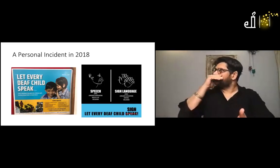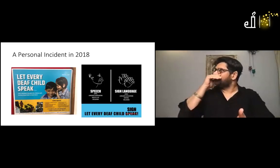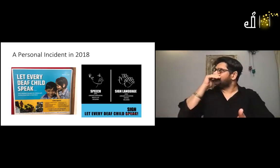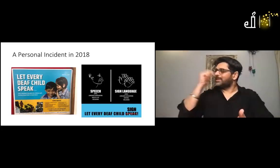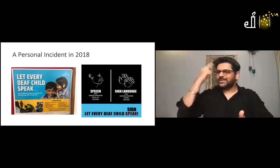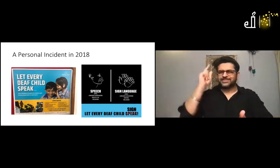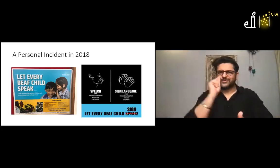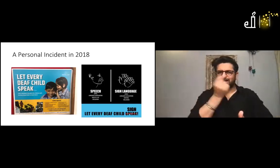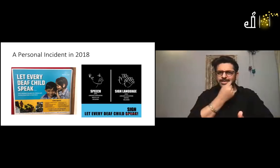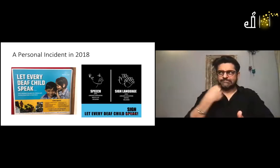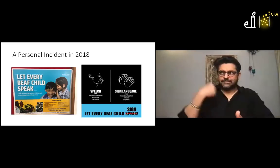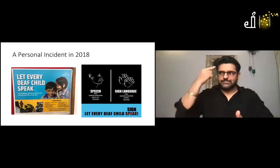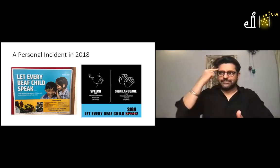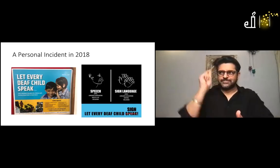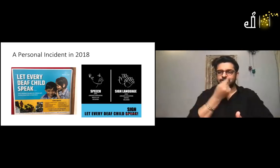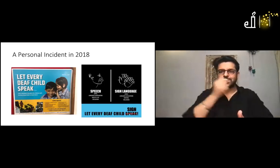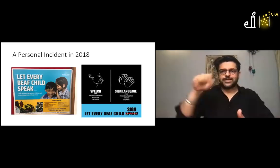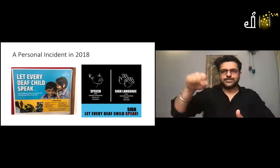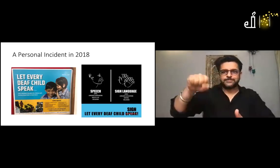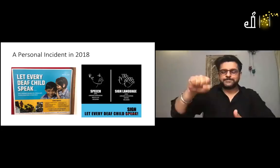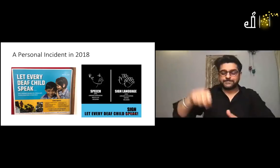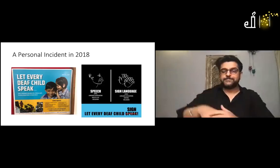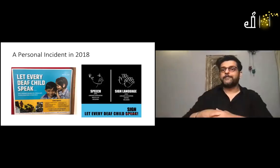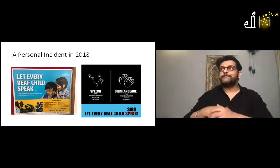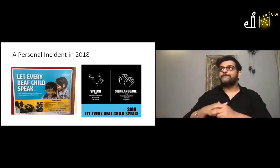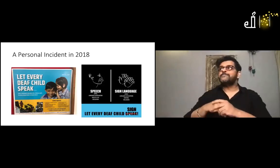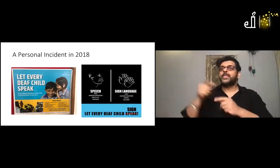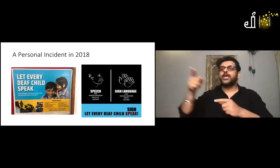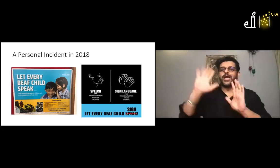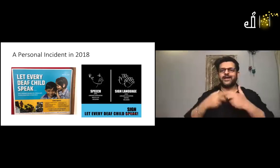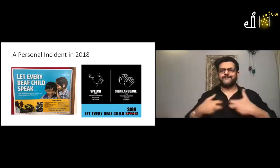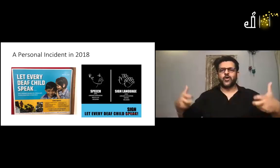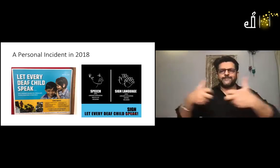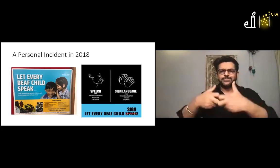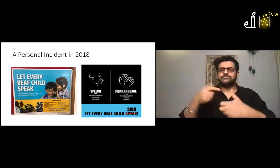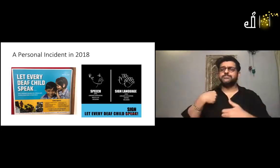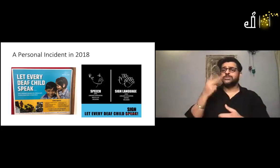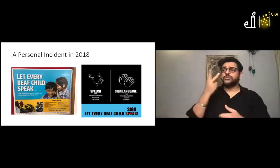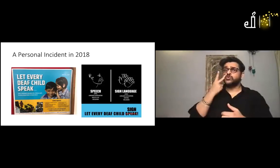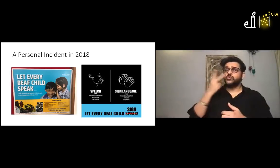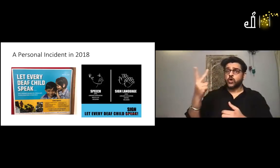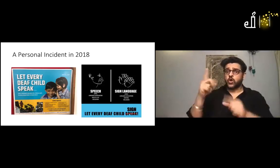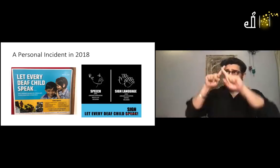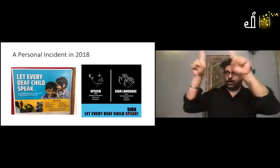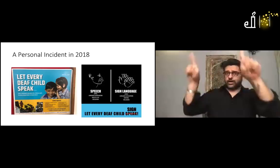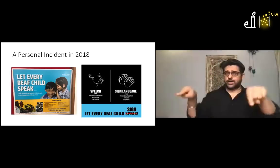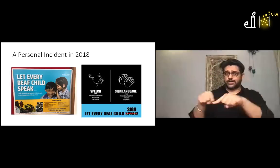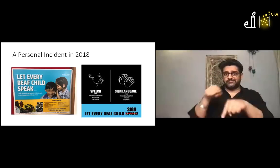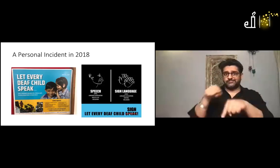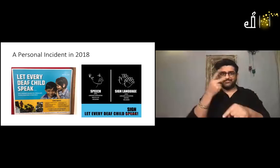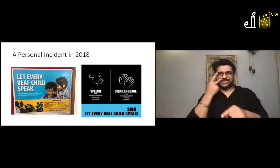I'm forgetting what place was it. I think it was in Chennai. I think it was in Chennai. And they had a conference, and I